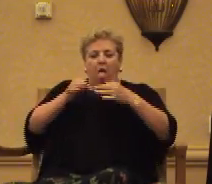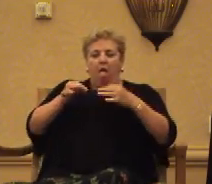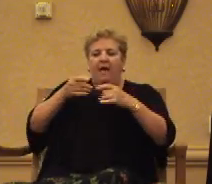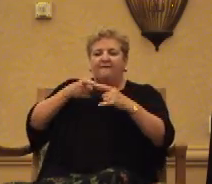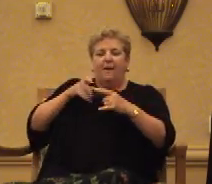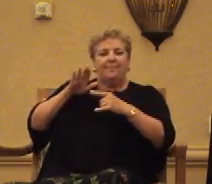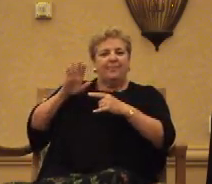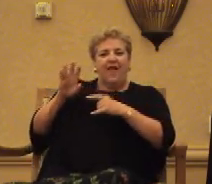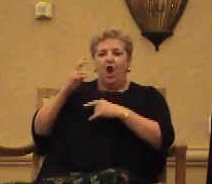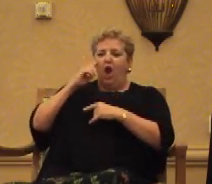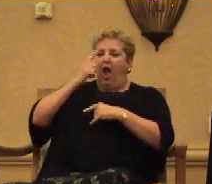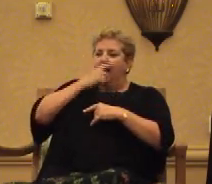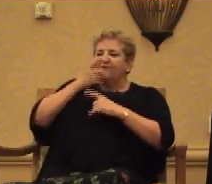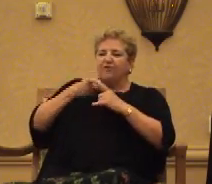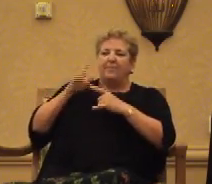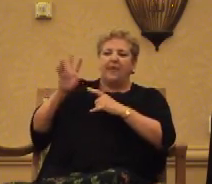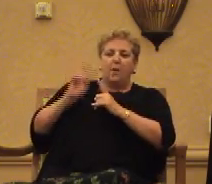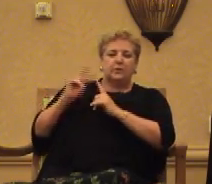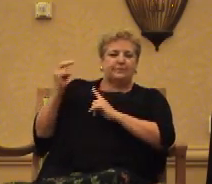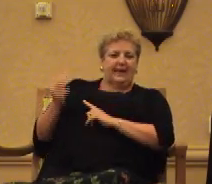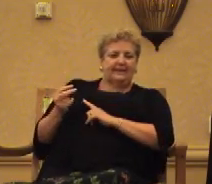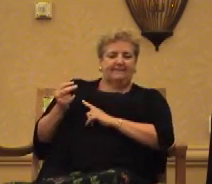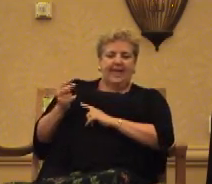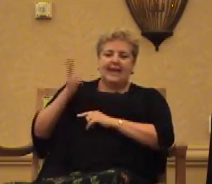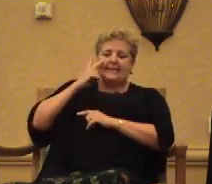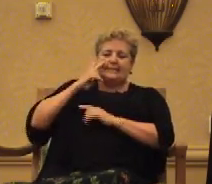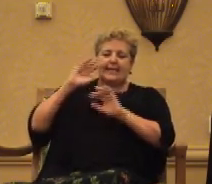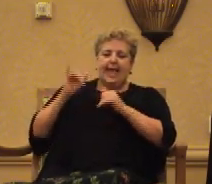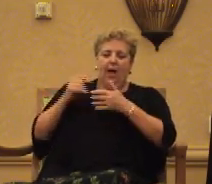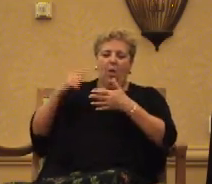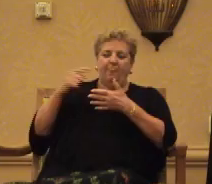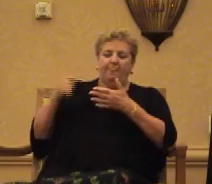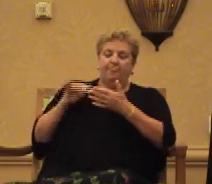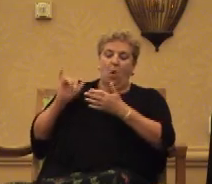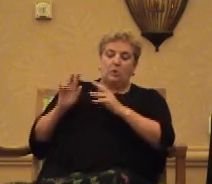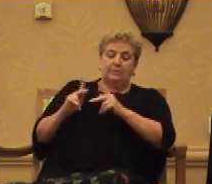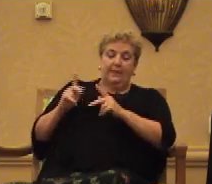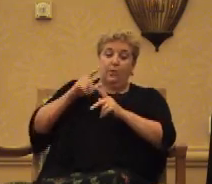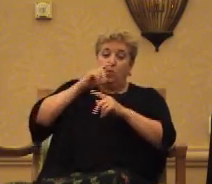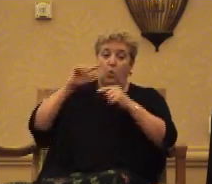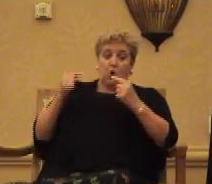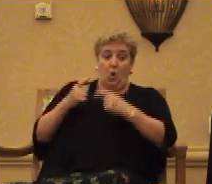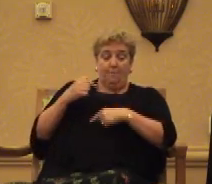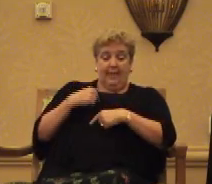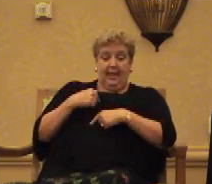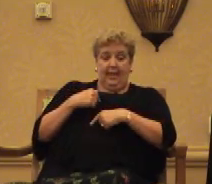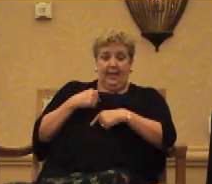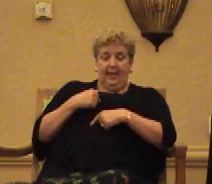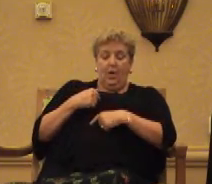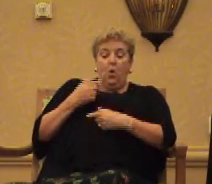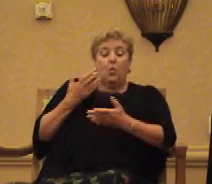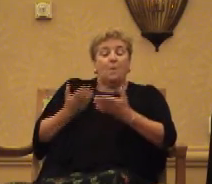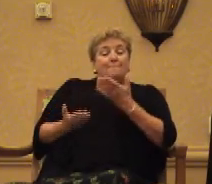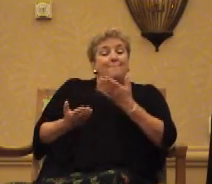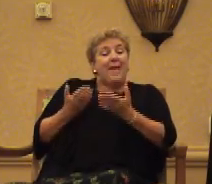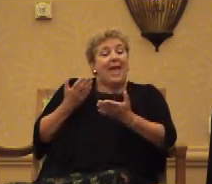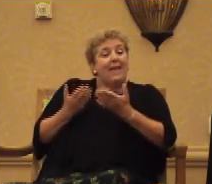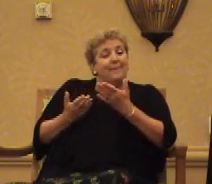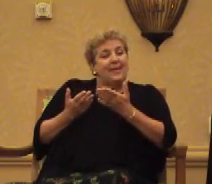their eyes, and to see how these people who had harmed me were perhaps just like